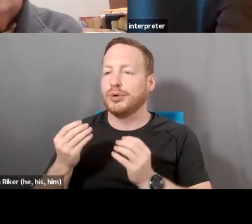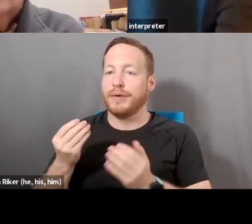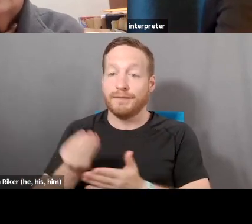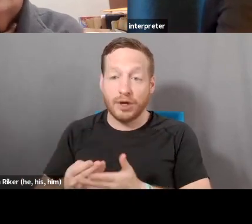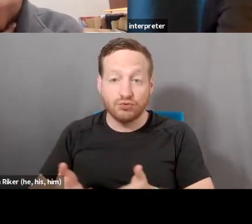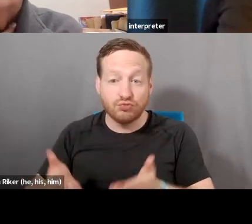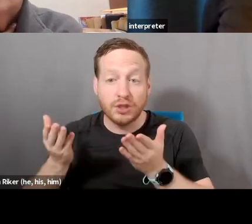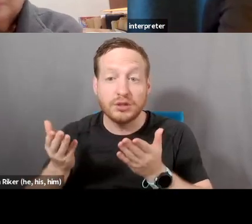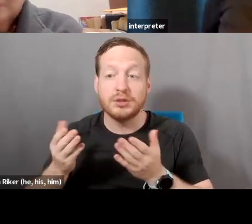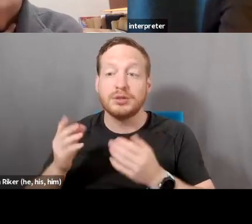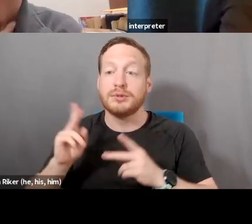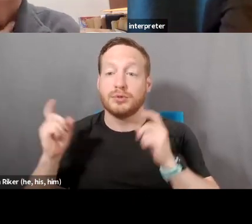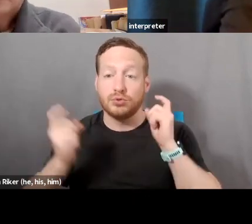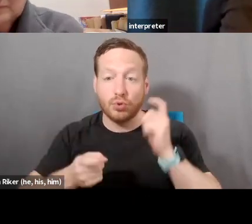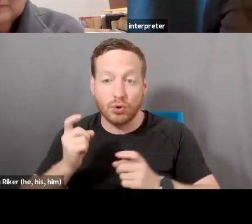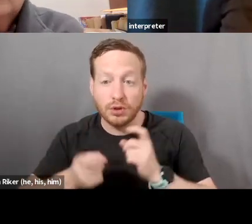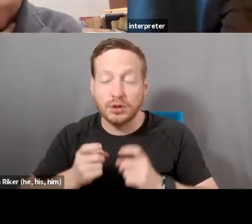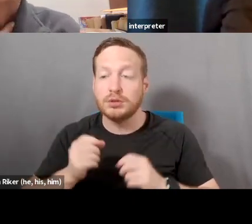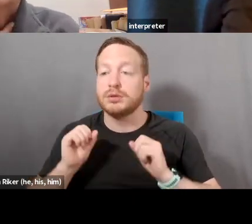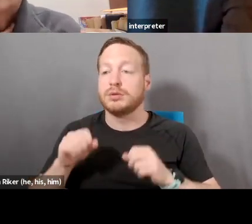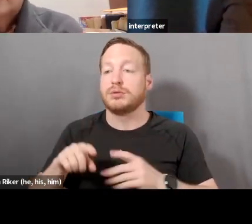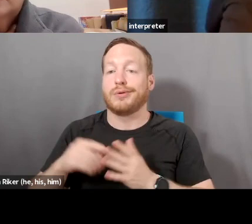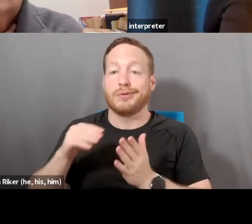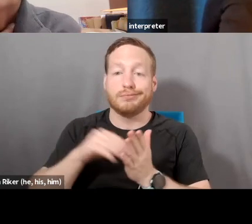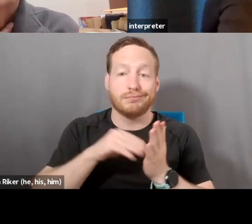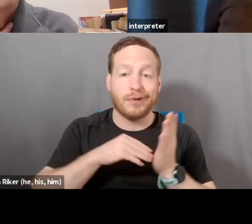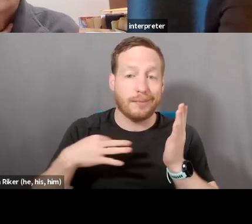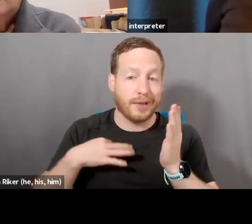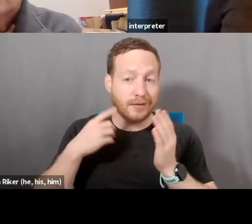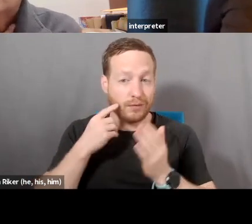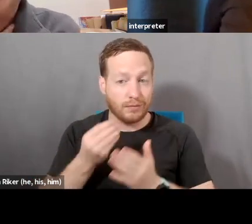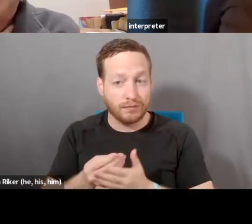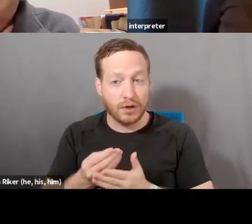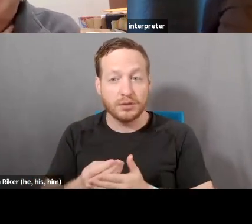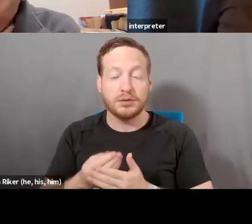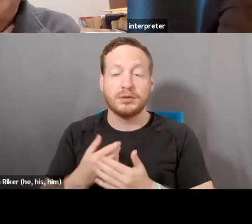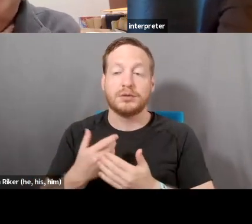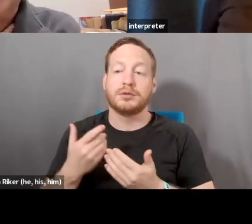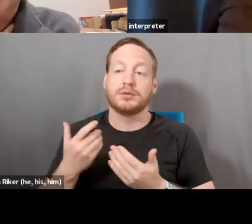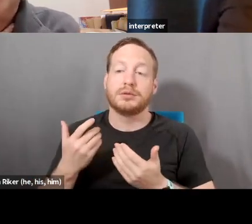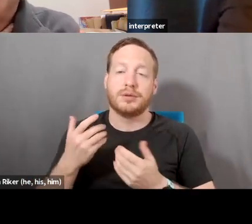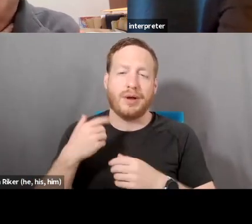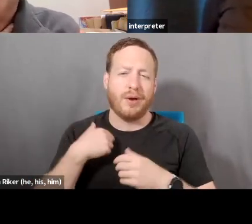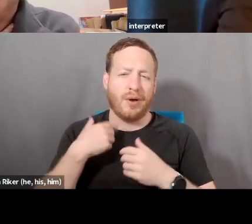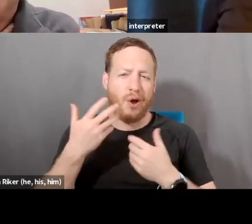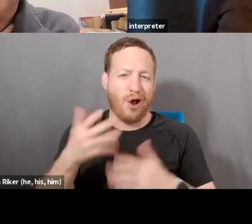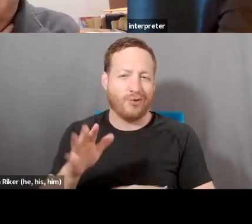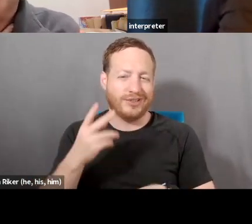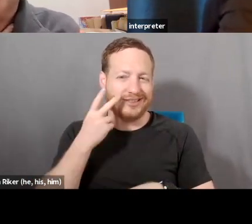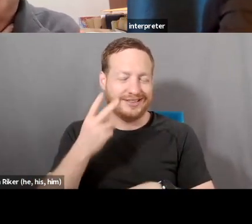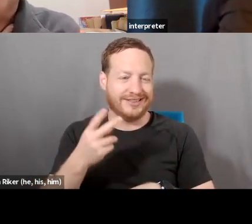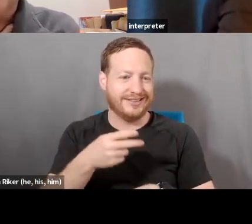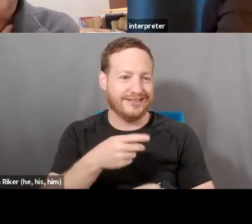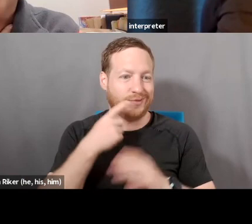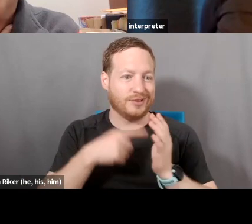could really start fundraising. People could make donations. We could start filling out